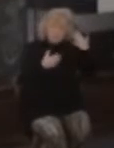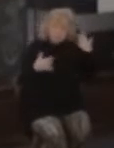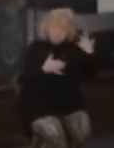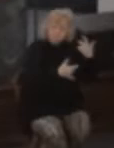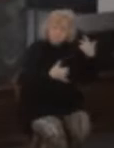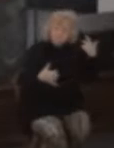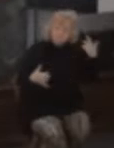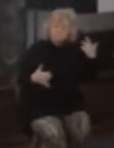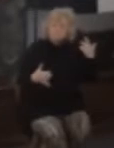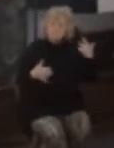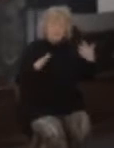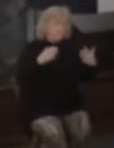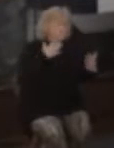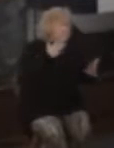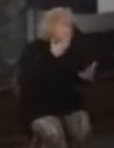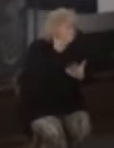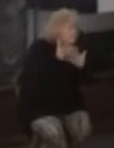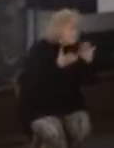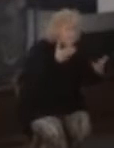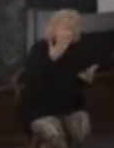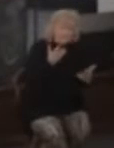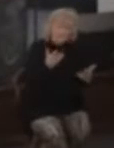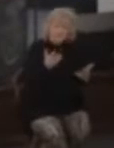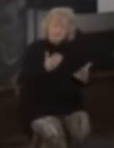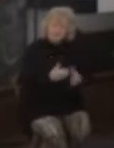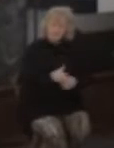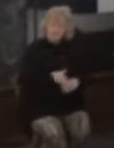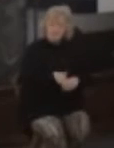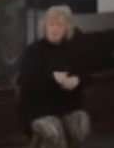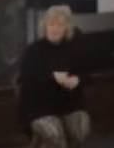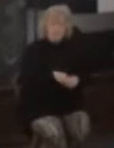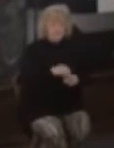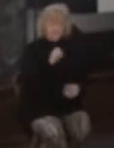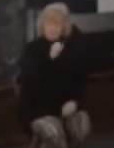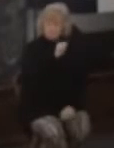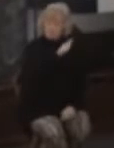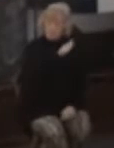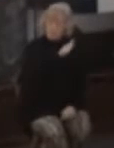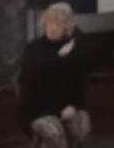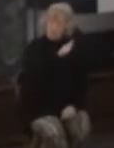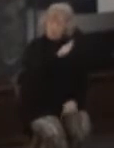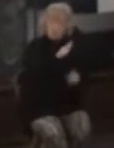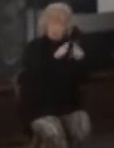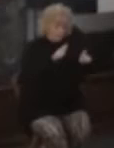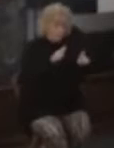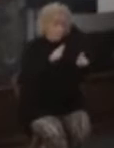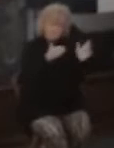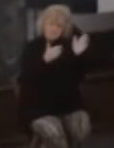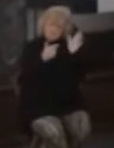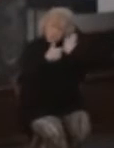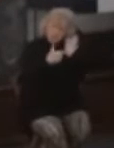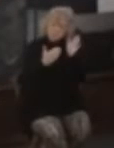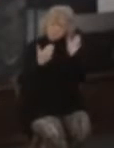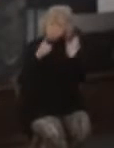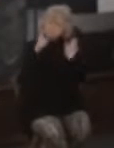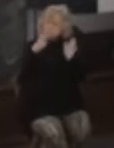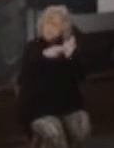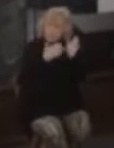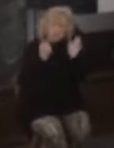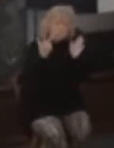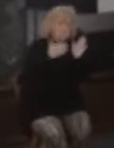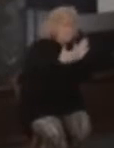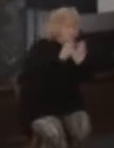sang, "Saul has slain his thousands, and David his tens of thousands." Saul was very